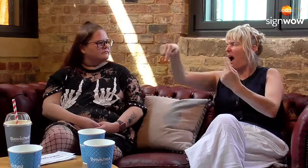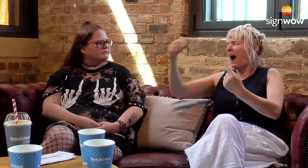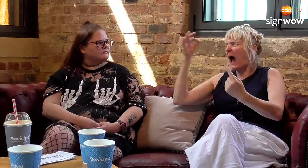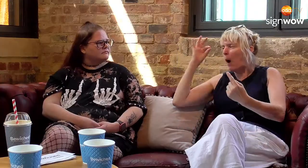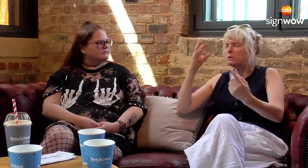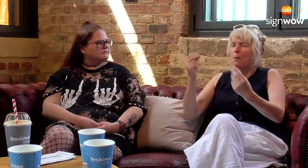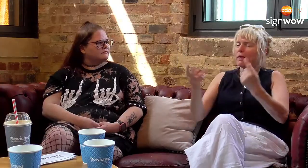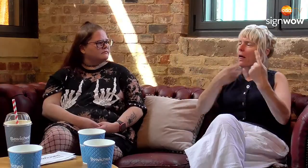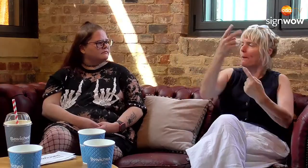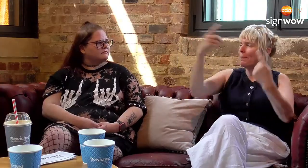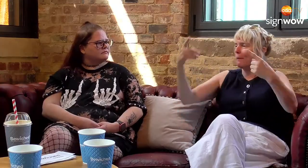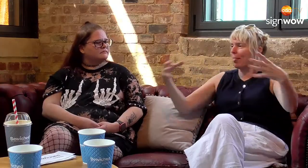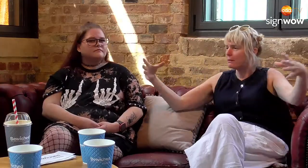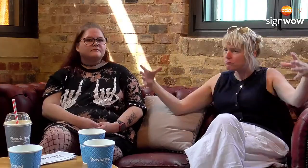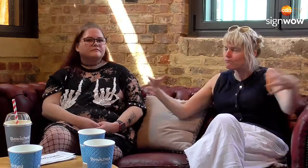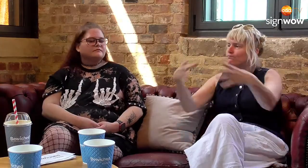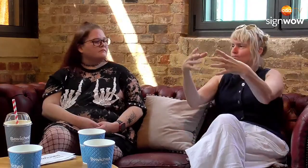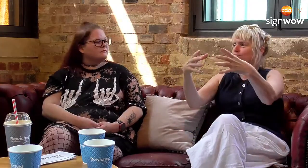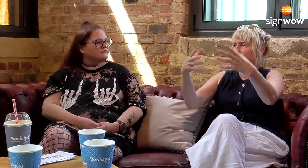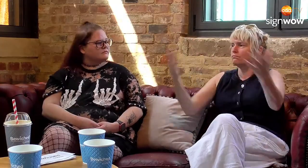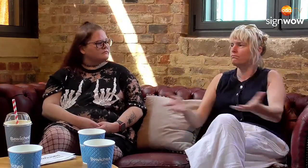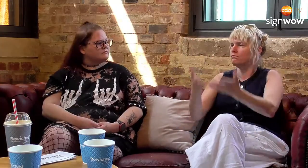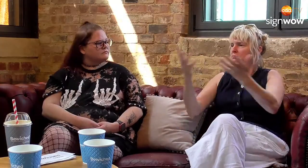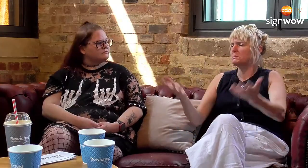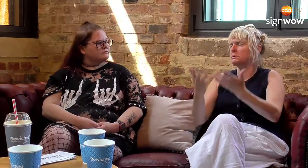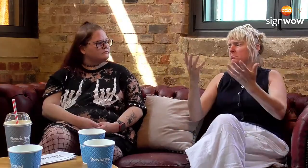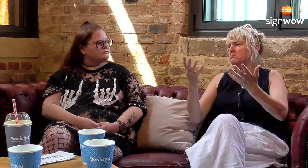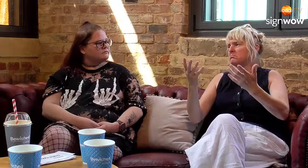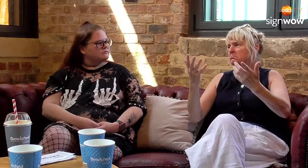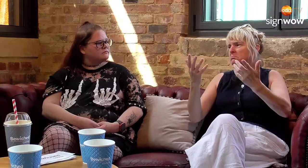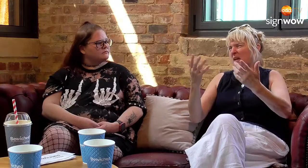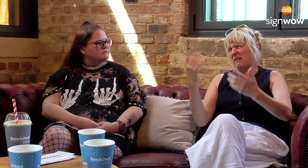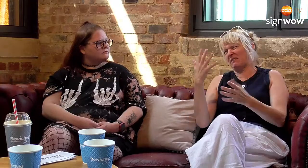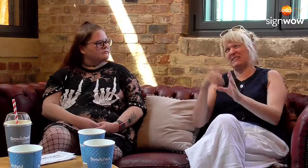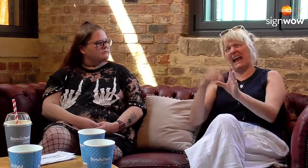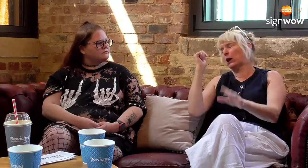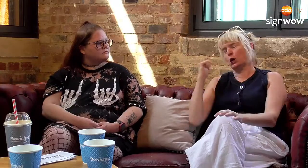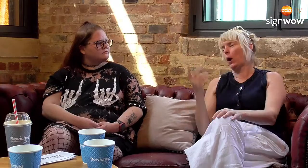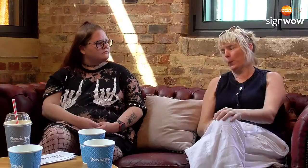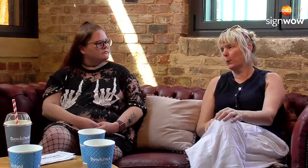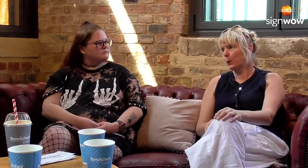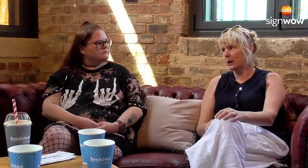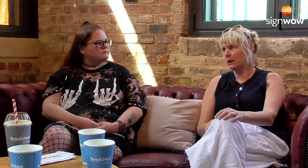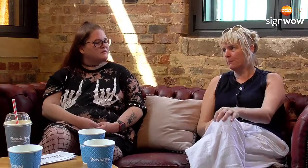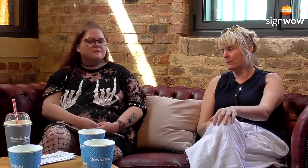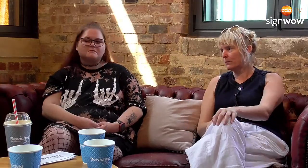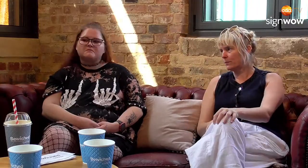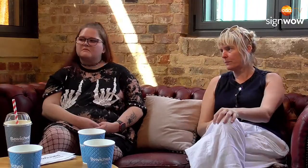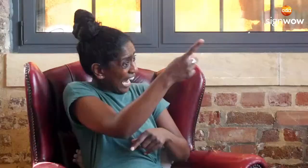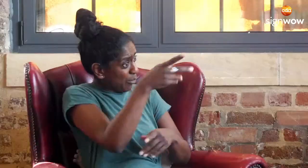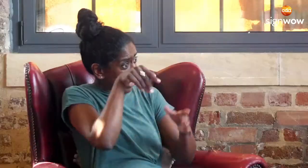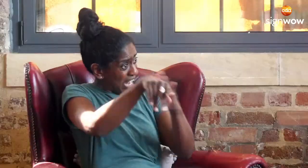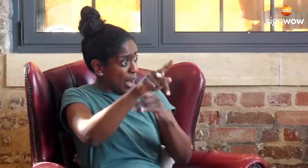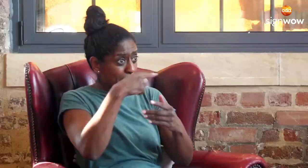with the communities as well. And he works with councils and brings people together, but it was years ago that I saw